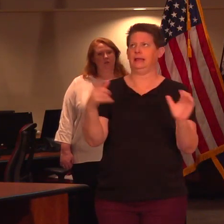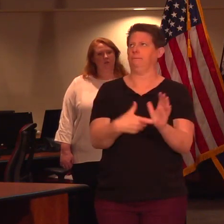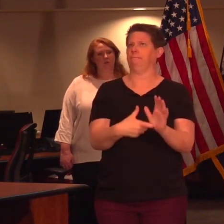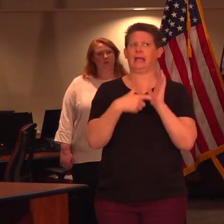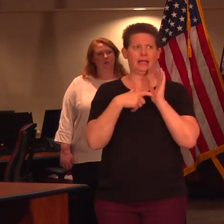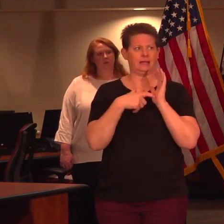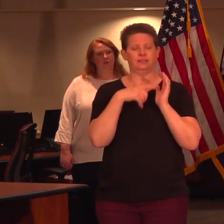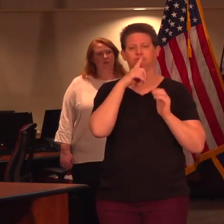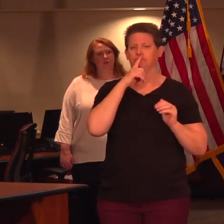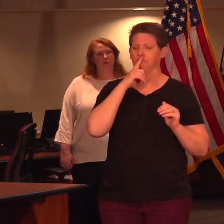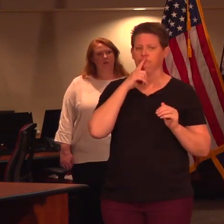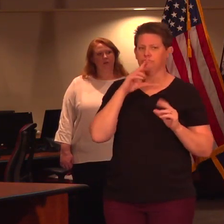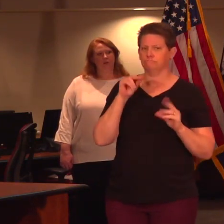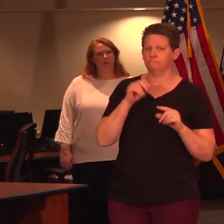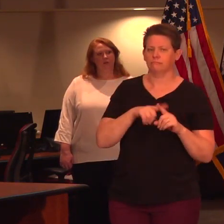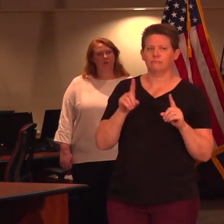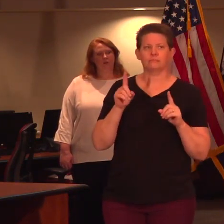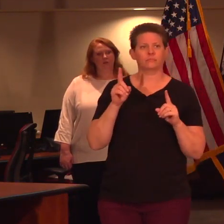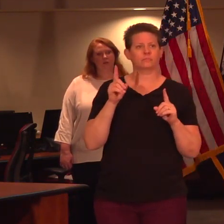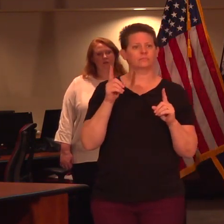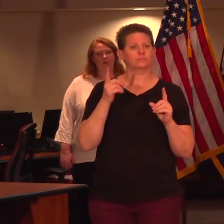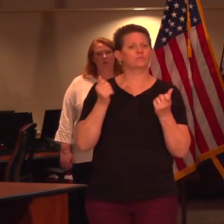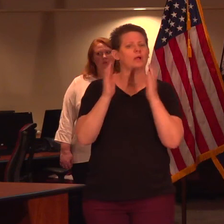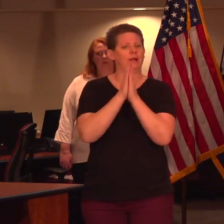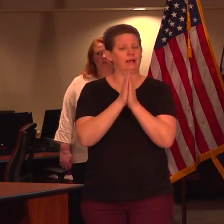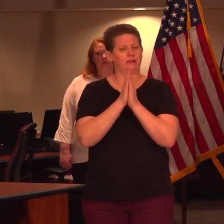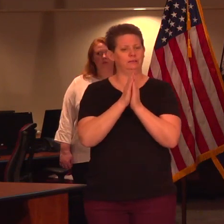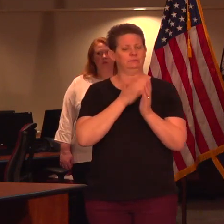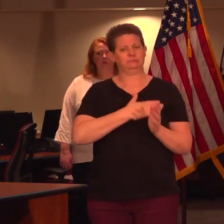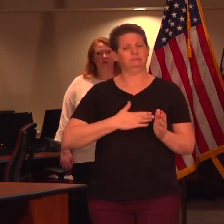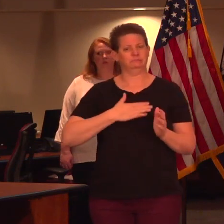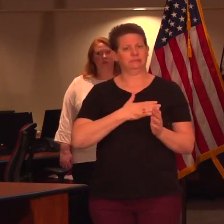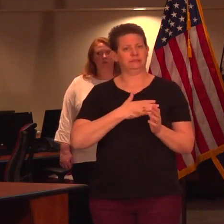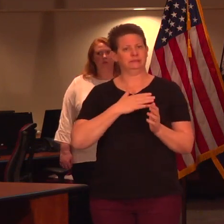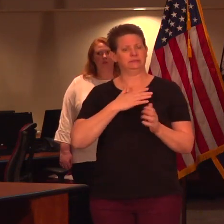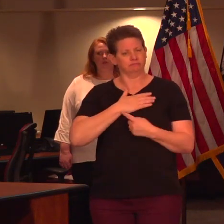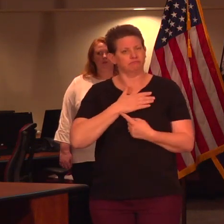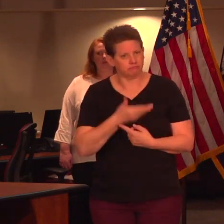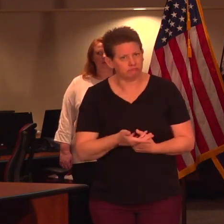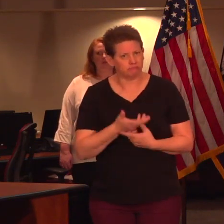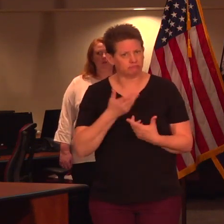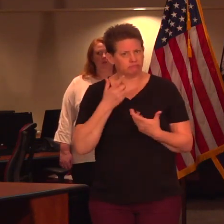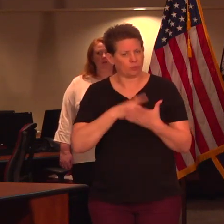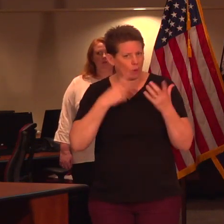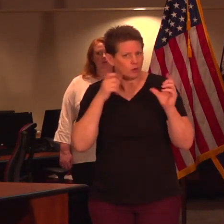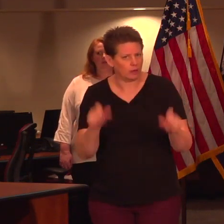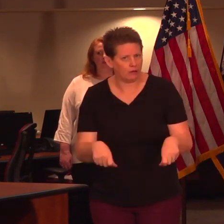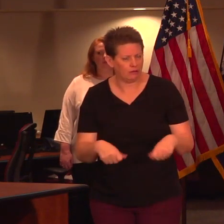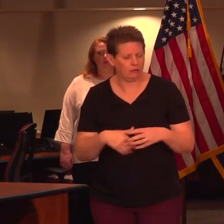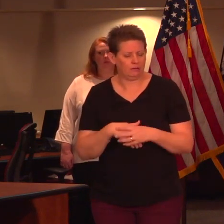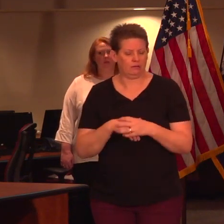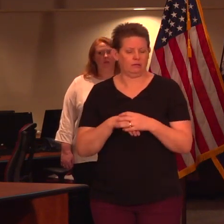we're asking everybody to give those concessions to the extent that you can,